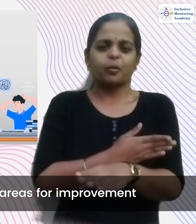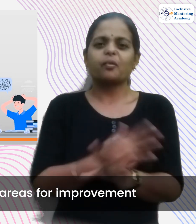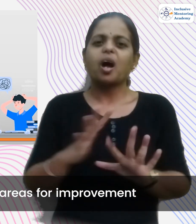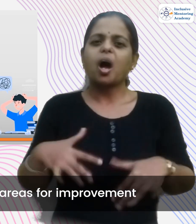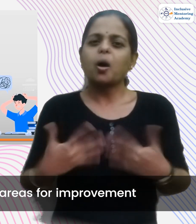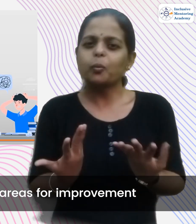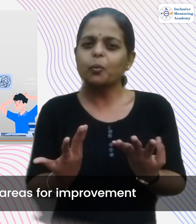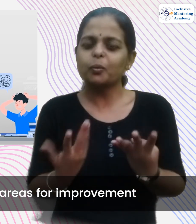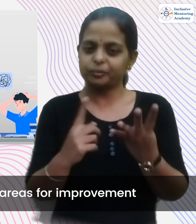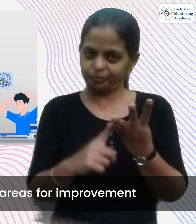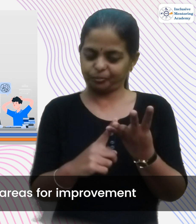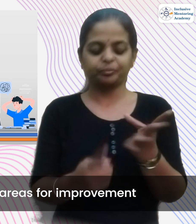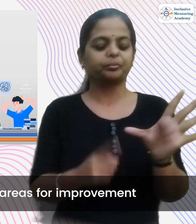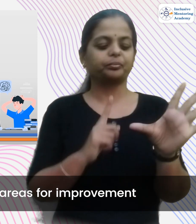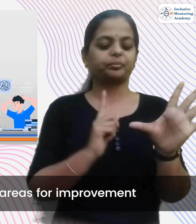areas for improvement?